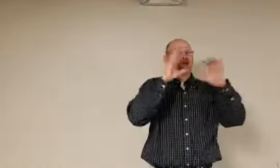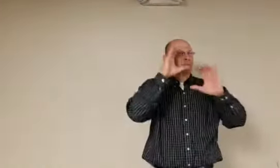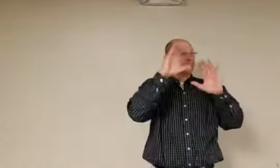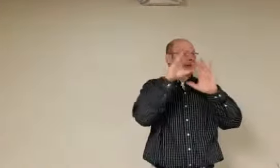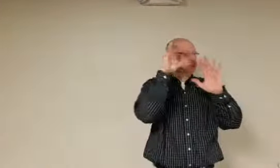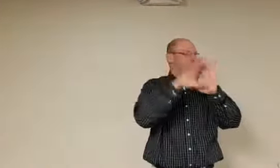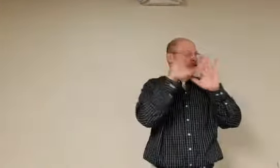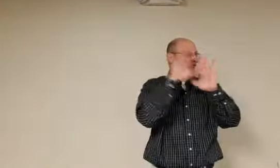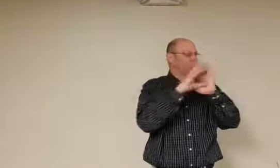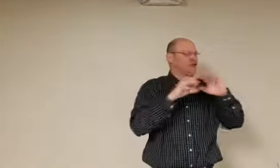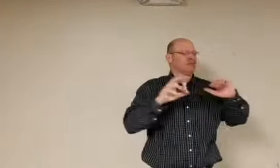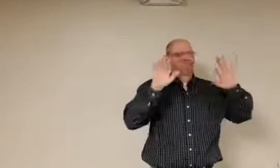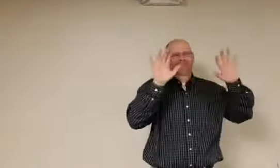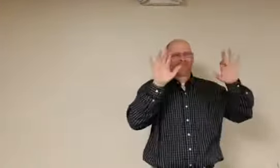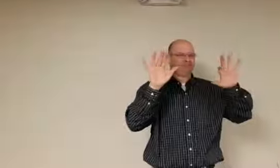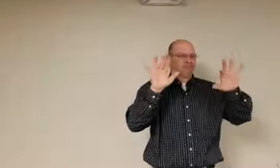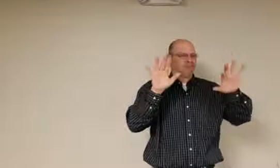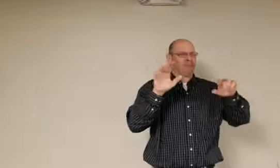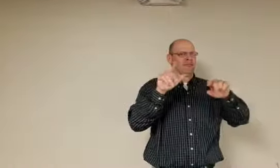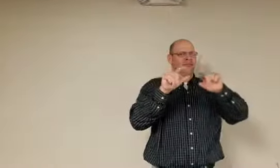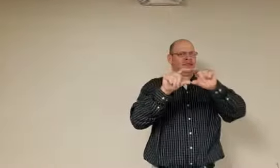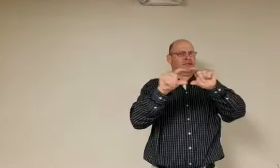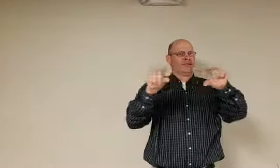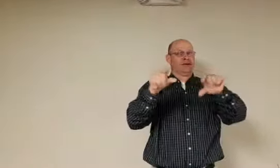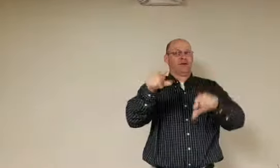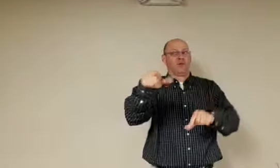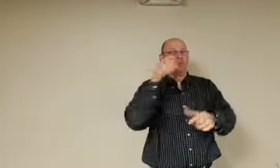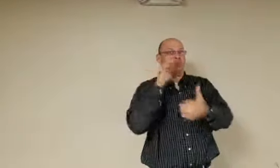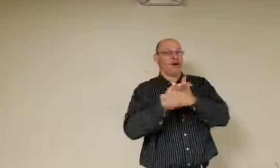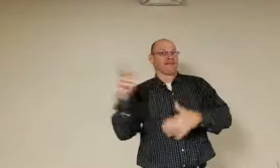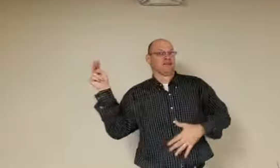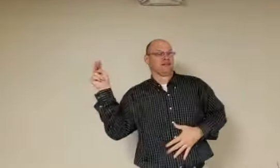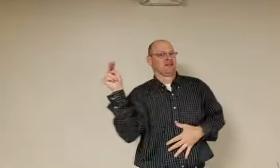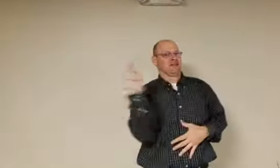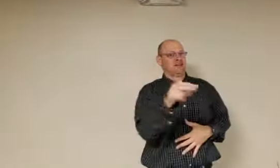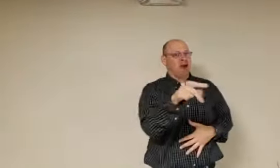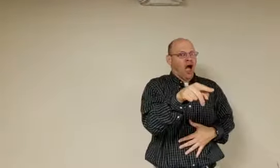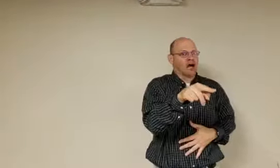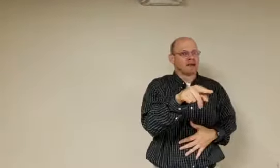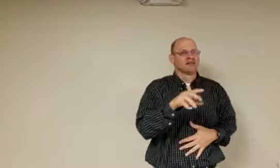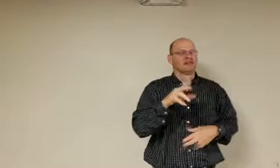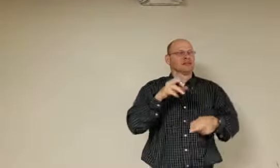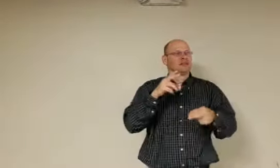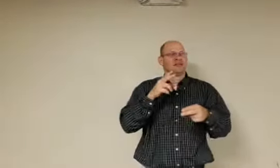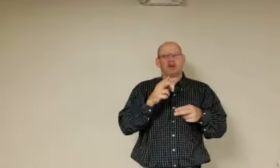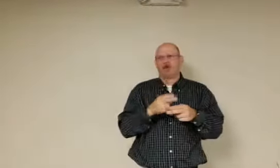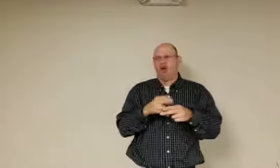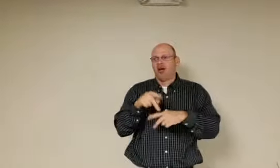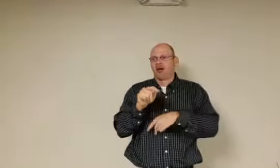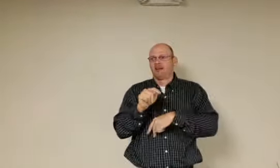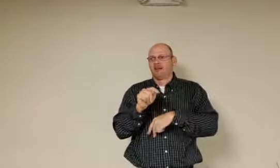I was online, I was finding scriptures and pictures. My wife showed me